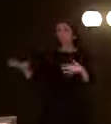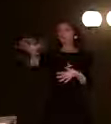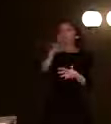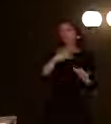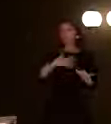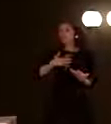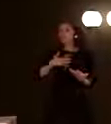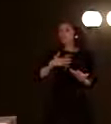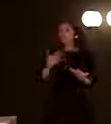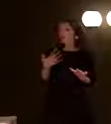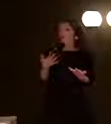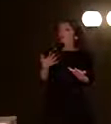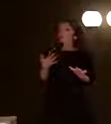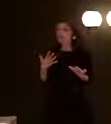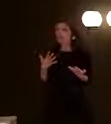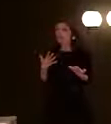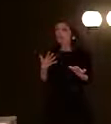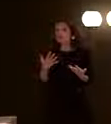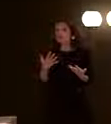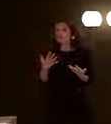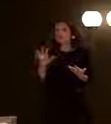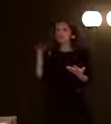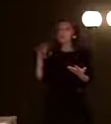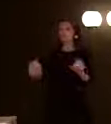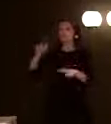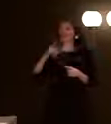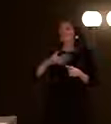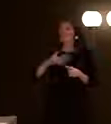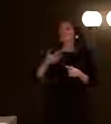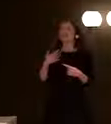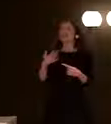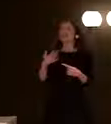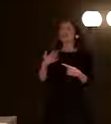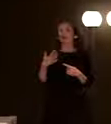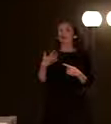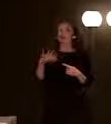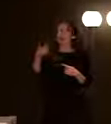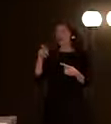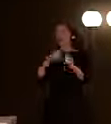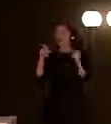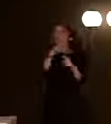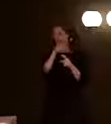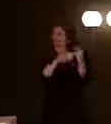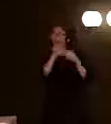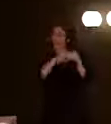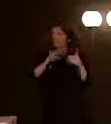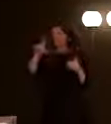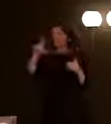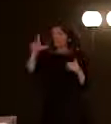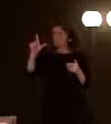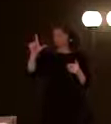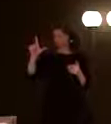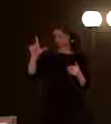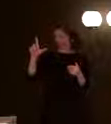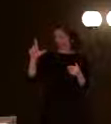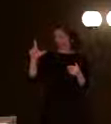the classroom teachers and language teachers would use. And this is something that is very popular in